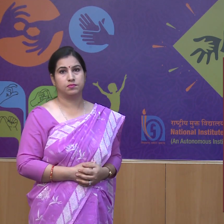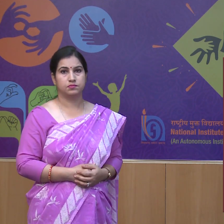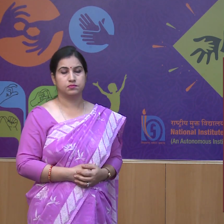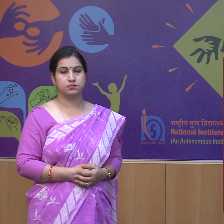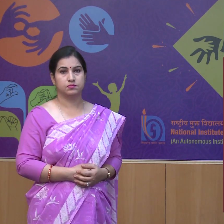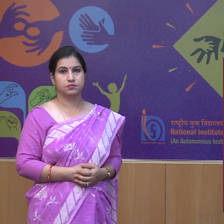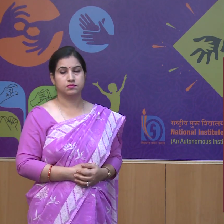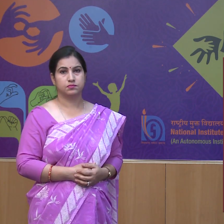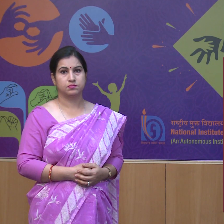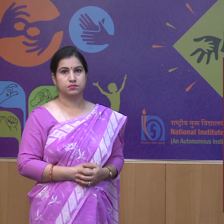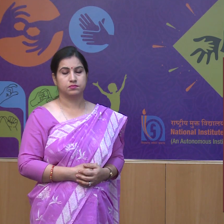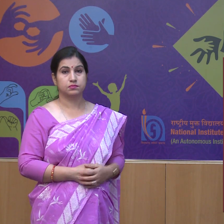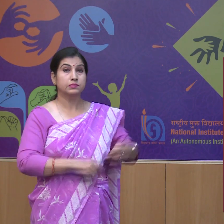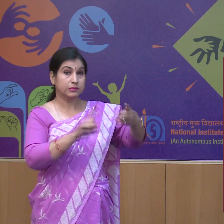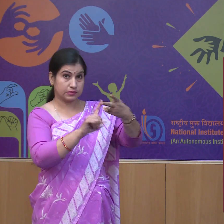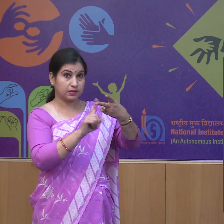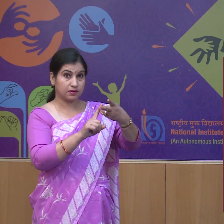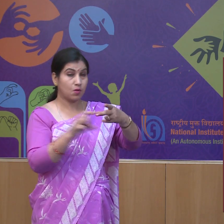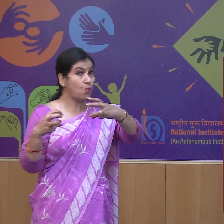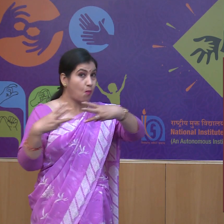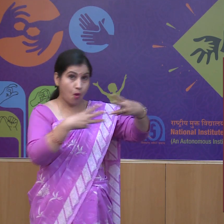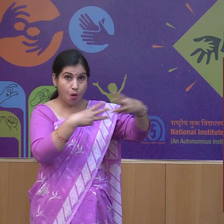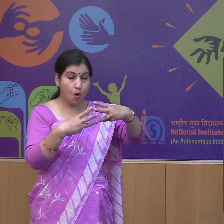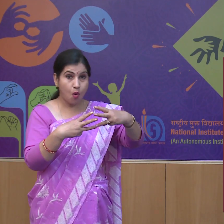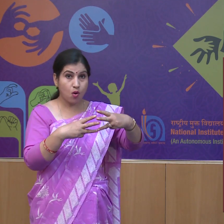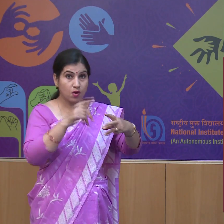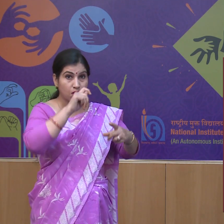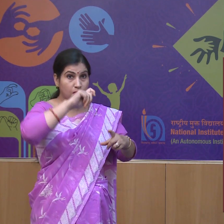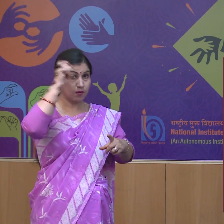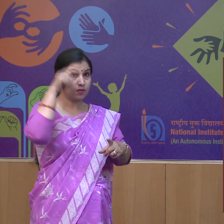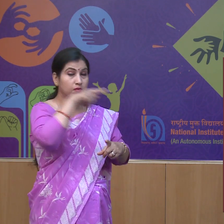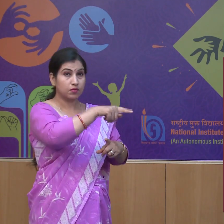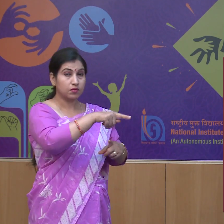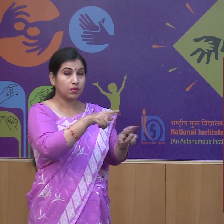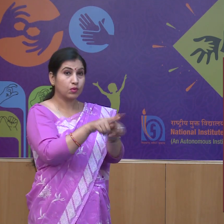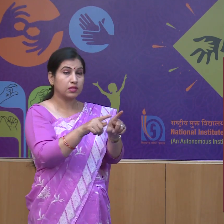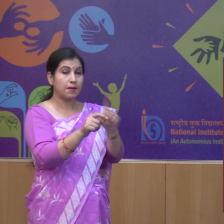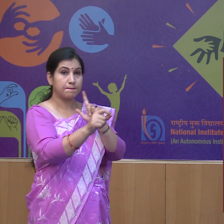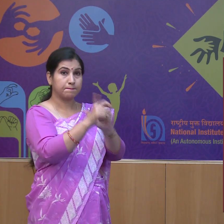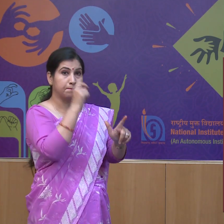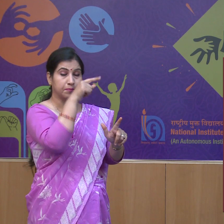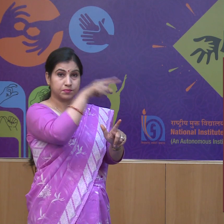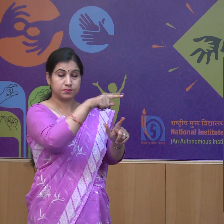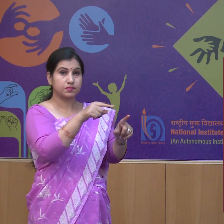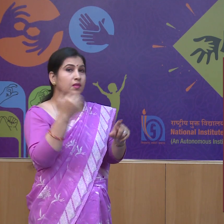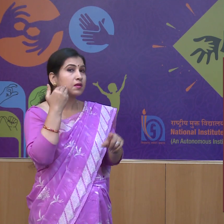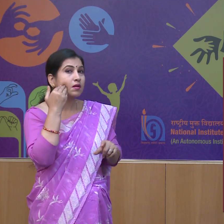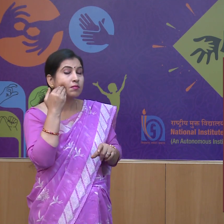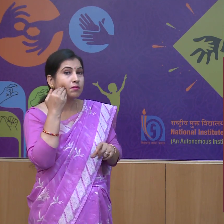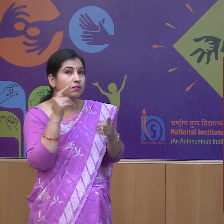The Second Anglo-Sikh War was fought in the year